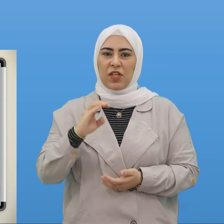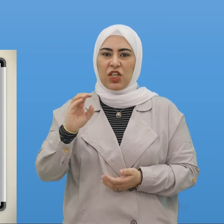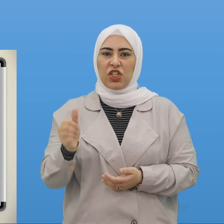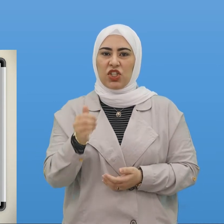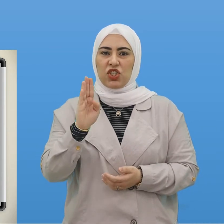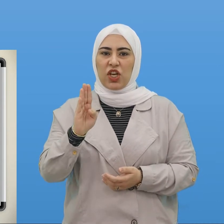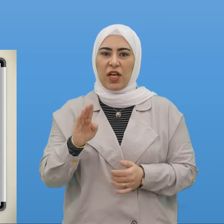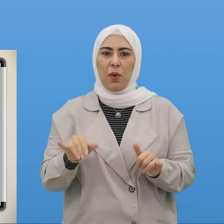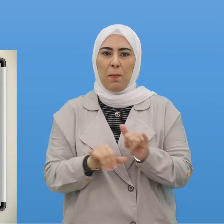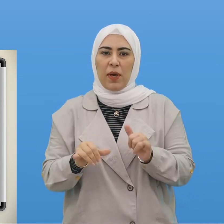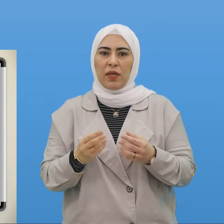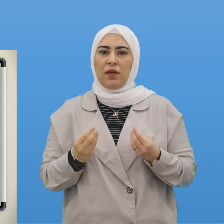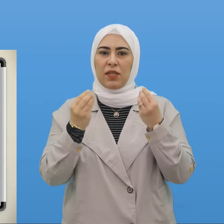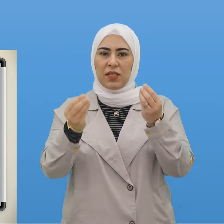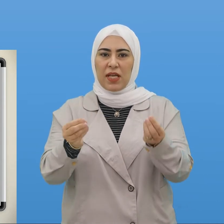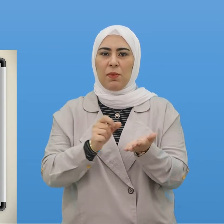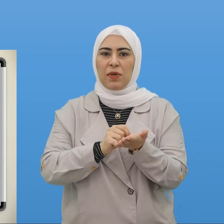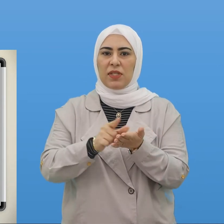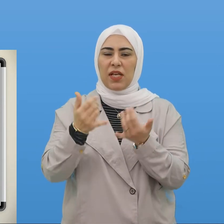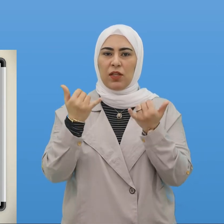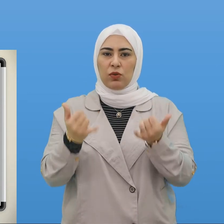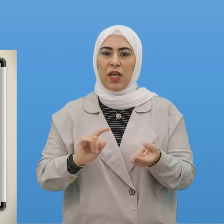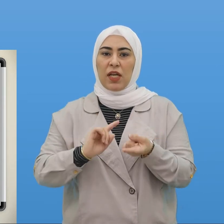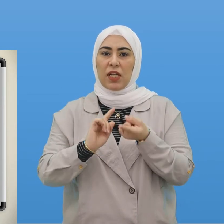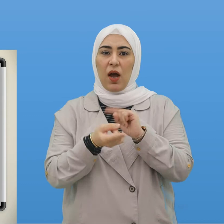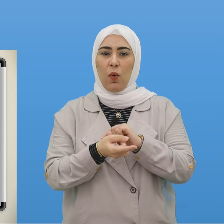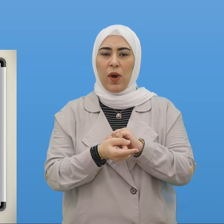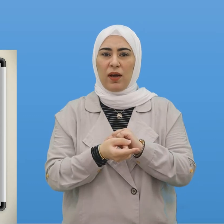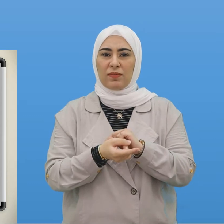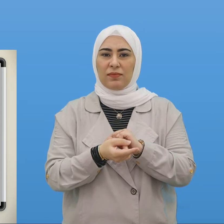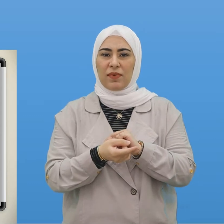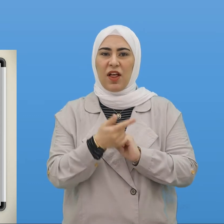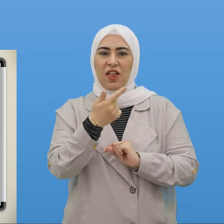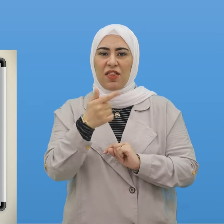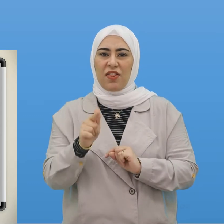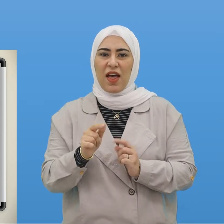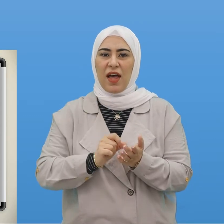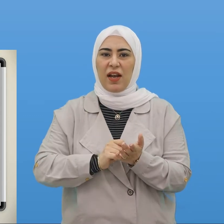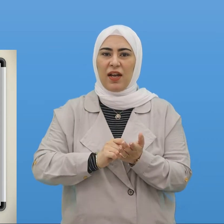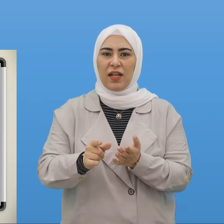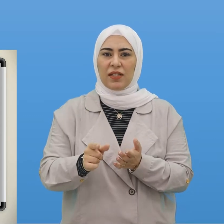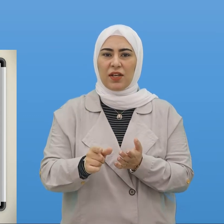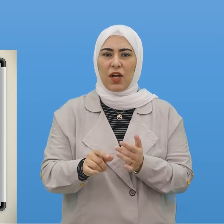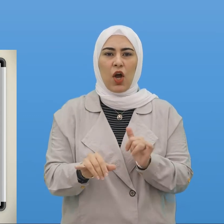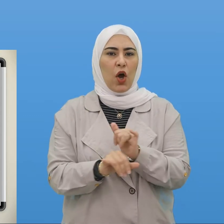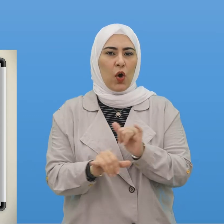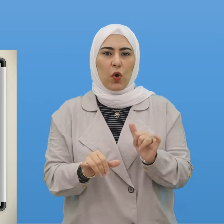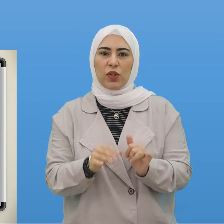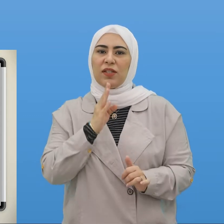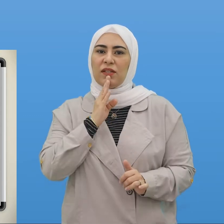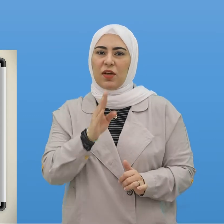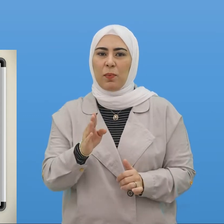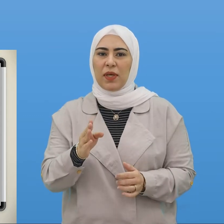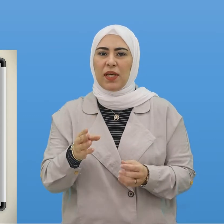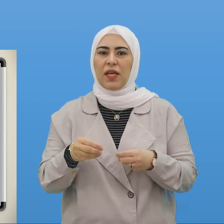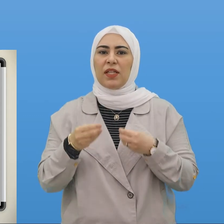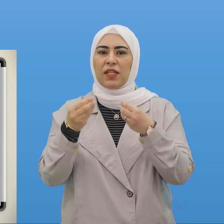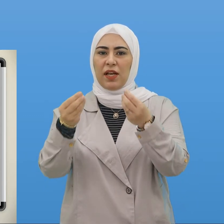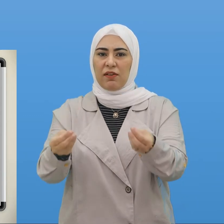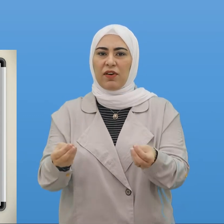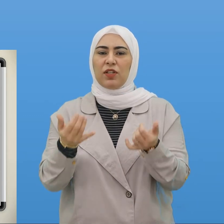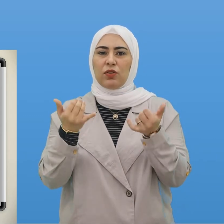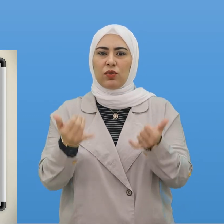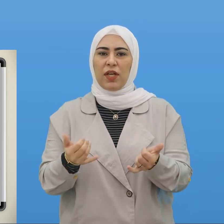Jack couldn't deliver the letters today. The focus of the sentence, the letters couldn't be delivered